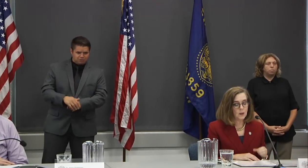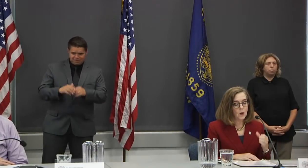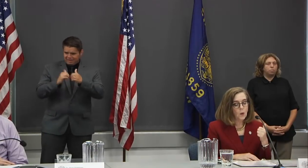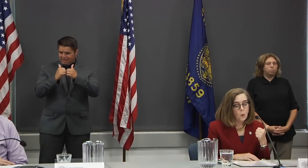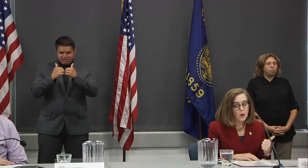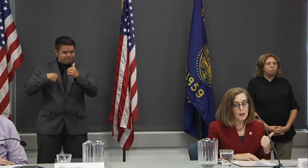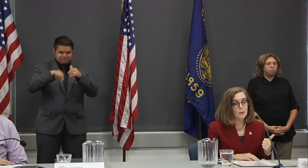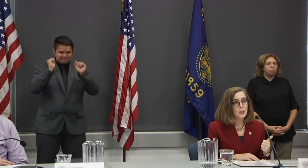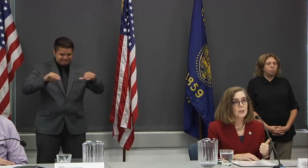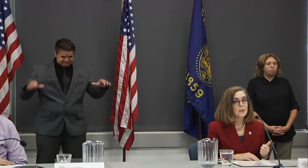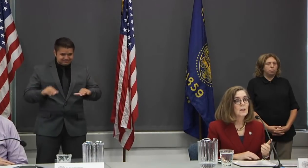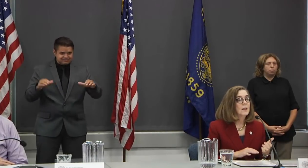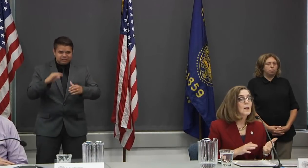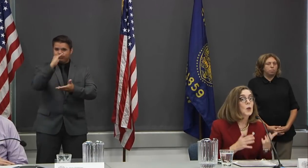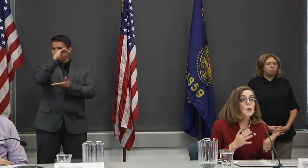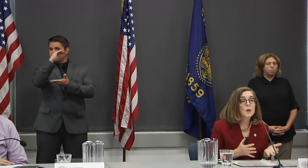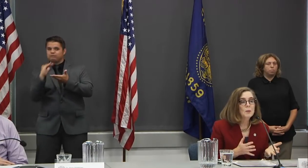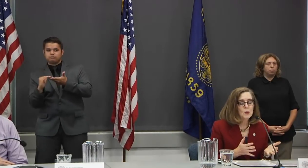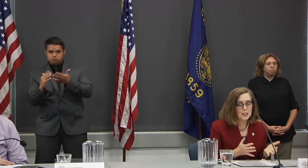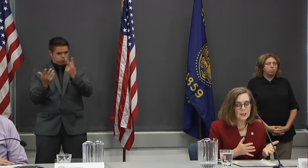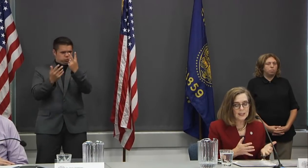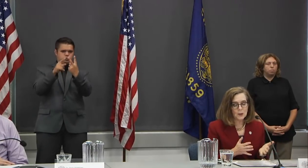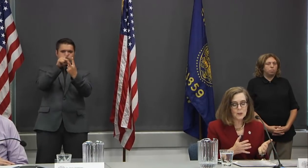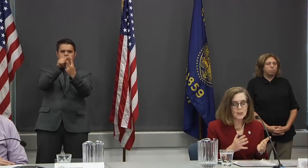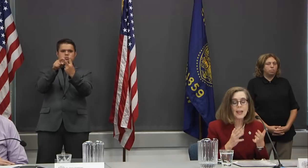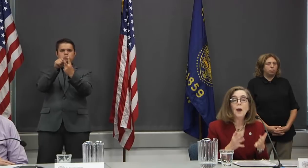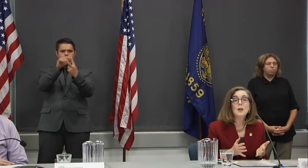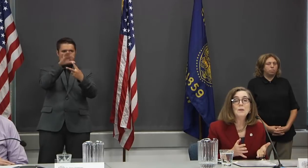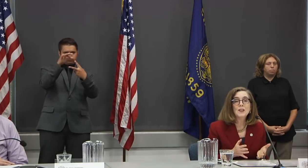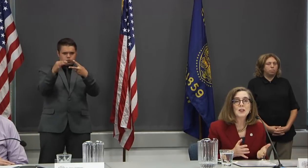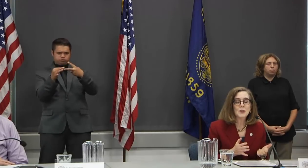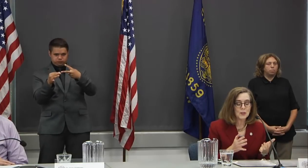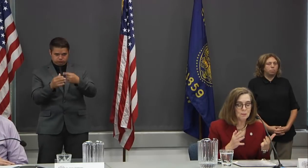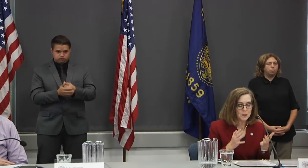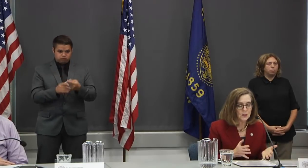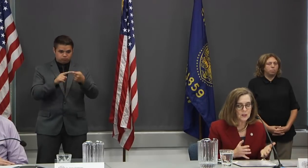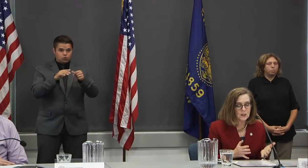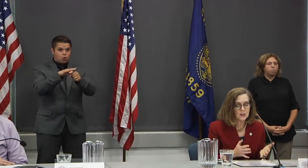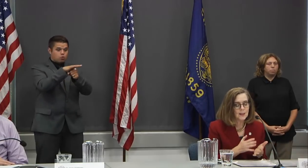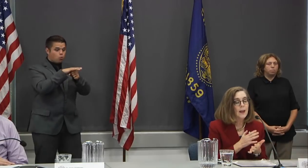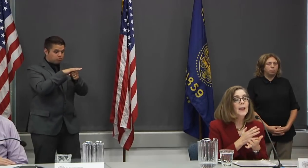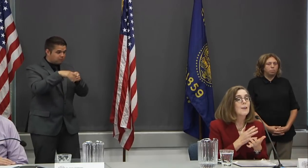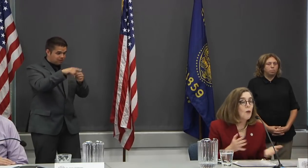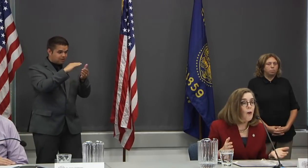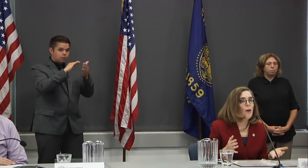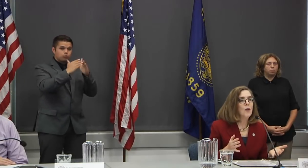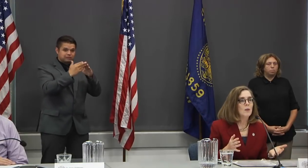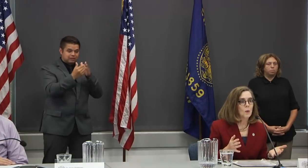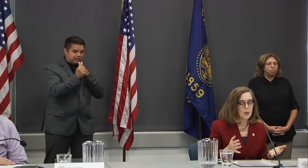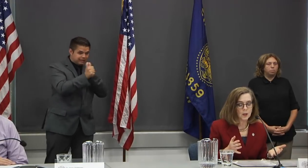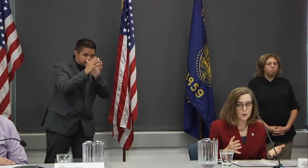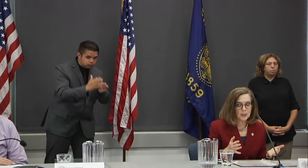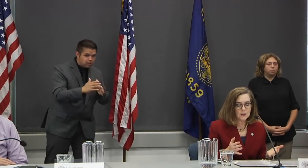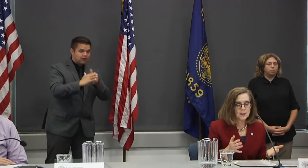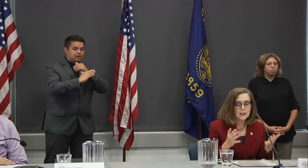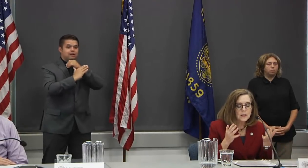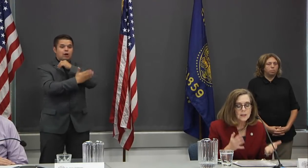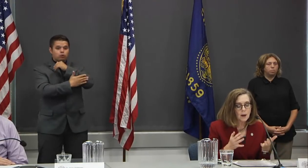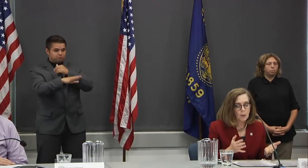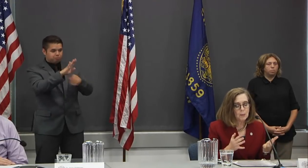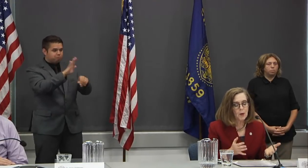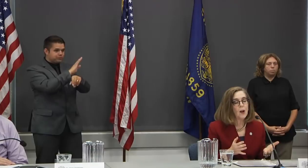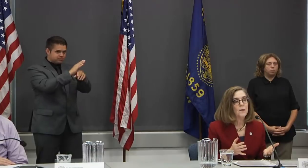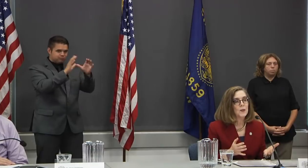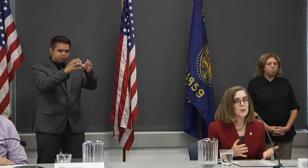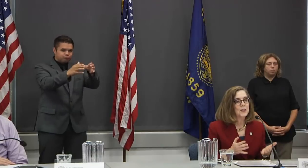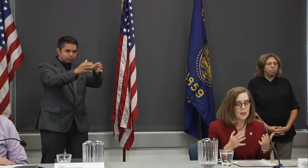this. One option, local community leaders, county officials, and businesses, and all Oregonians can